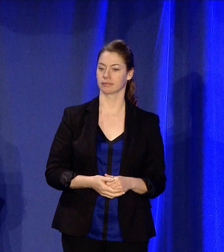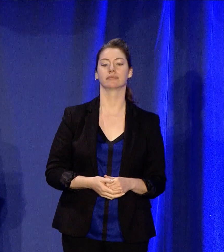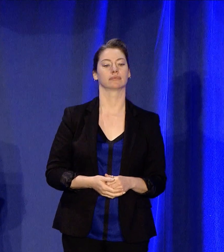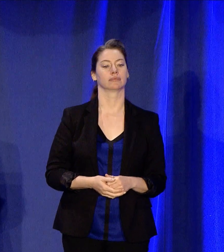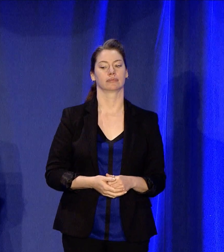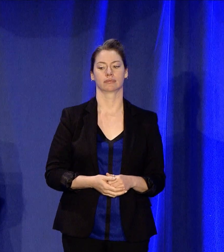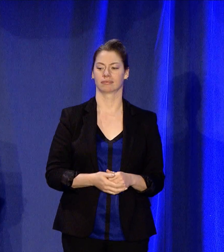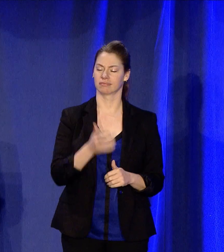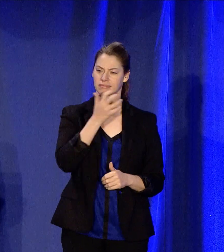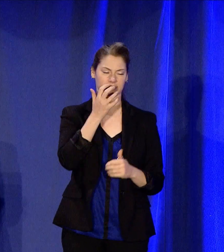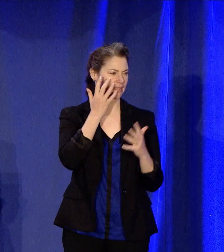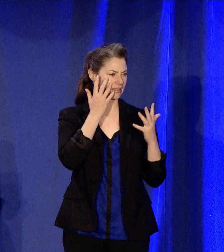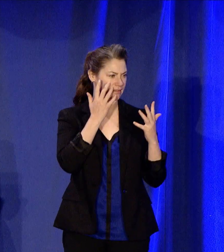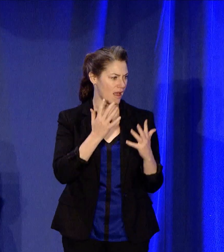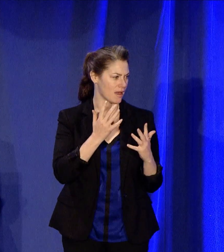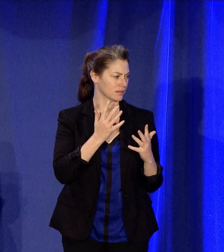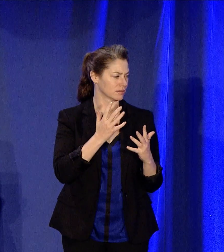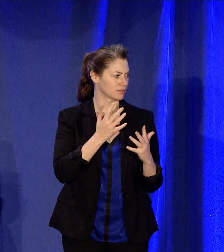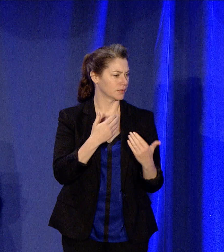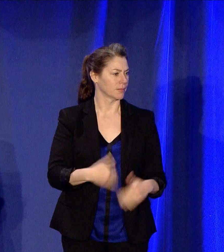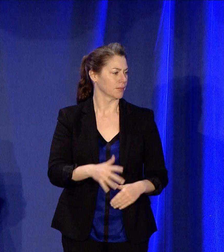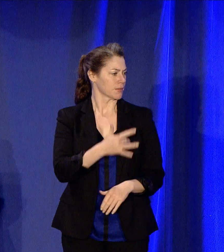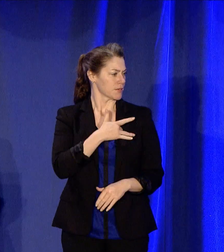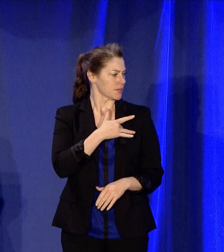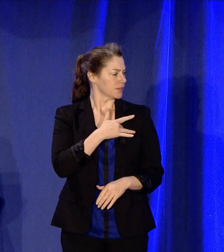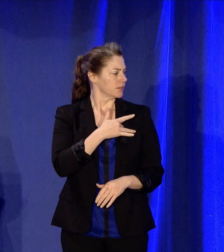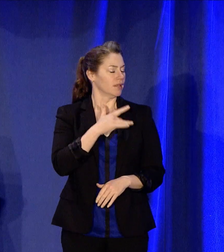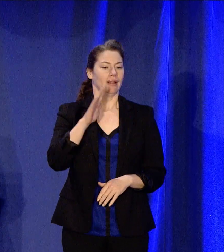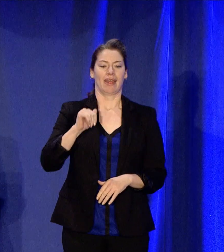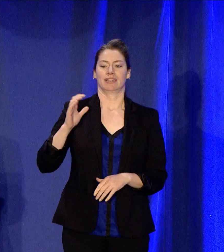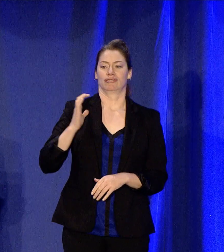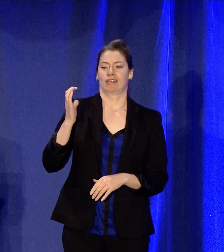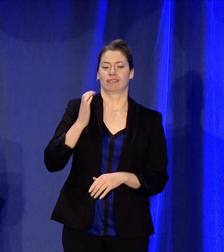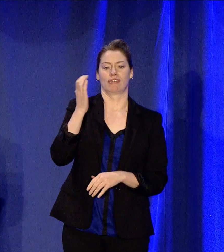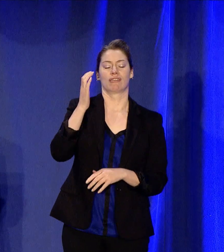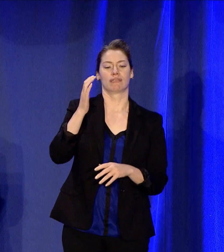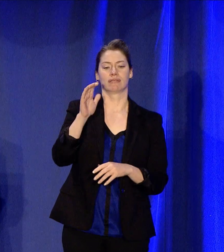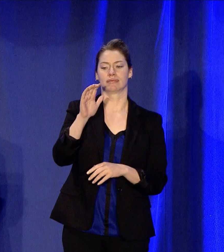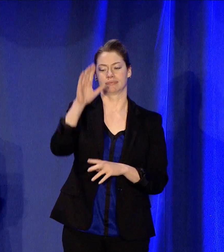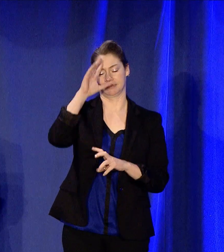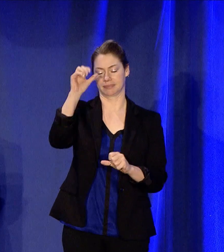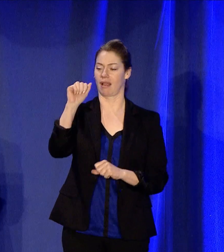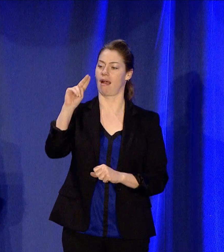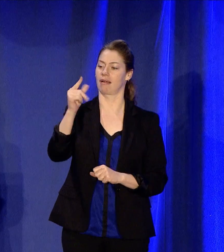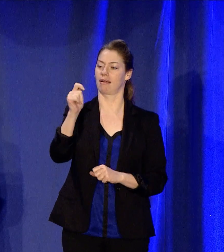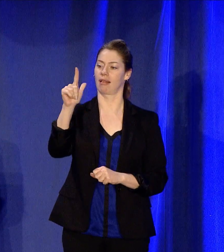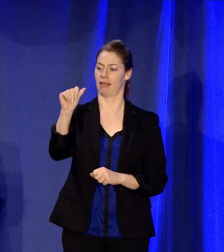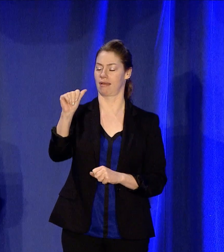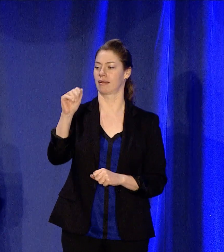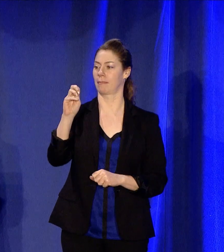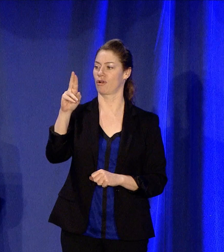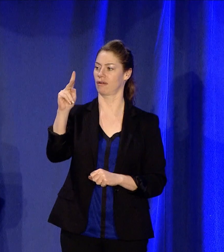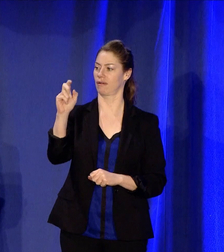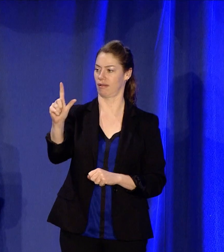How sad and how poignant the headline when Chancellor Angela Merkel came to visit the president, which